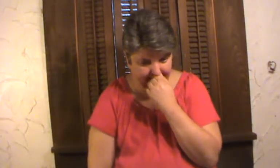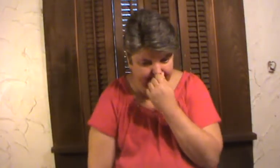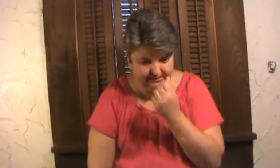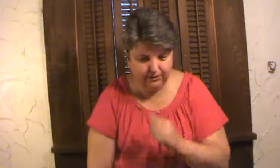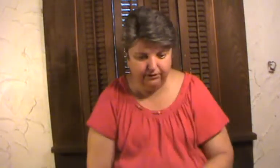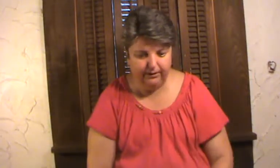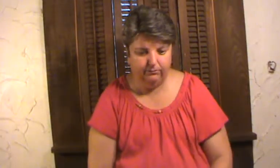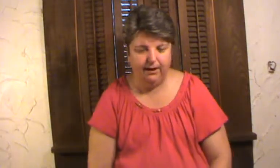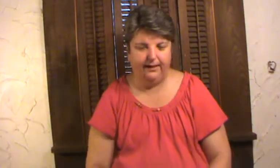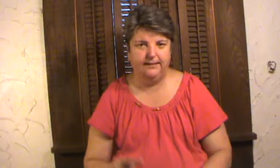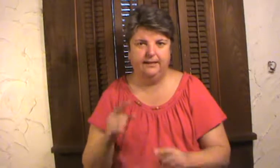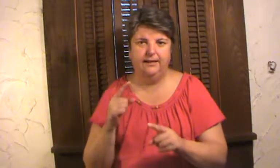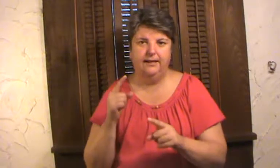Next year and right.